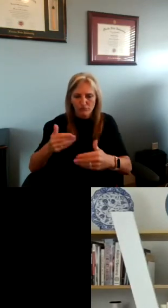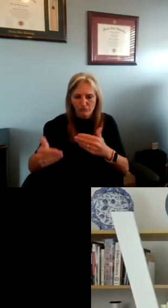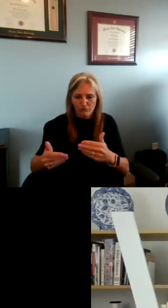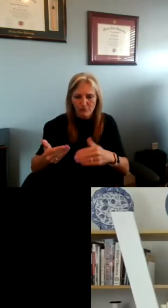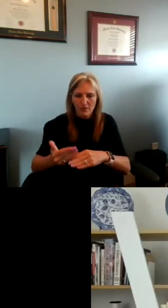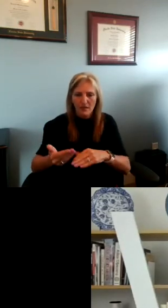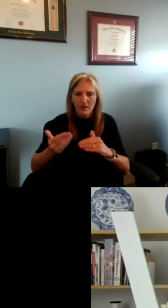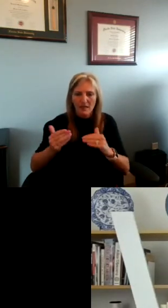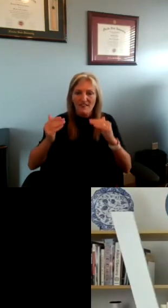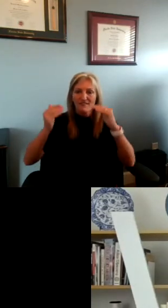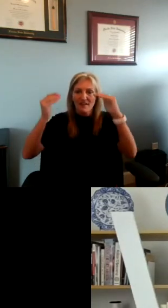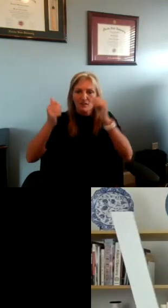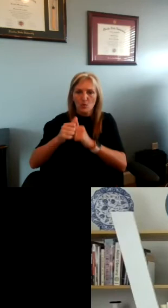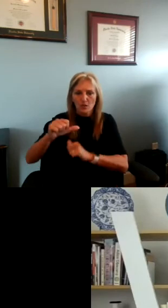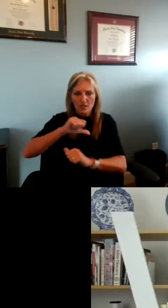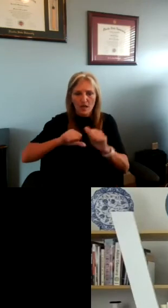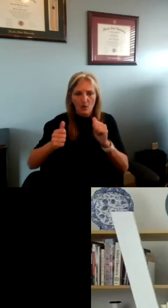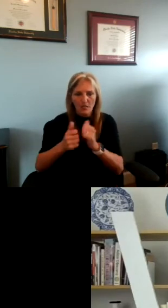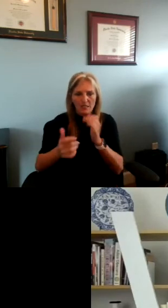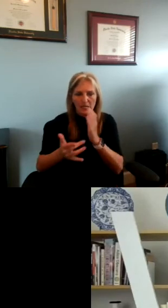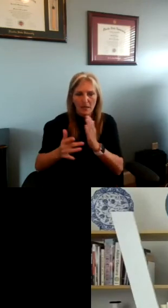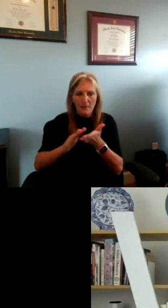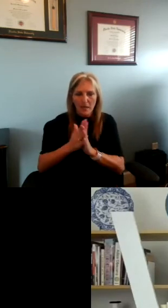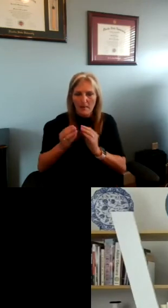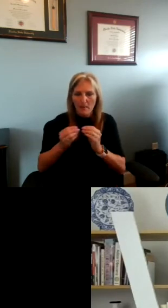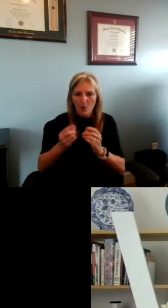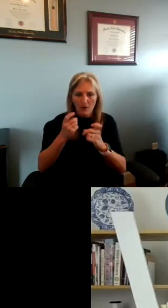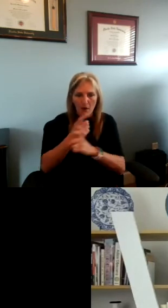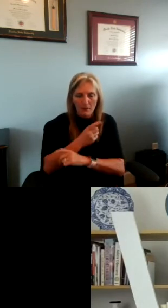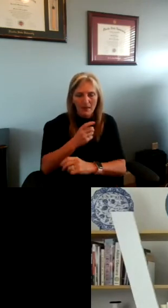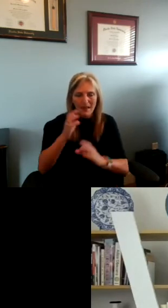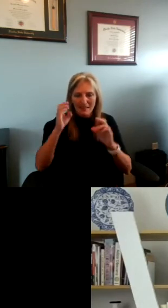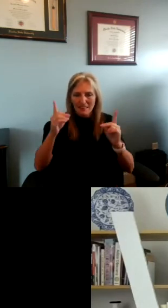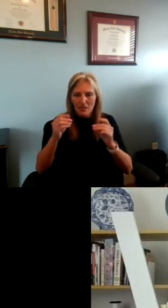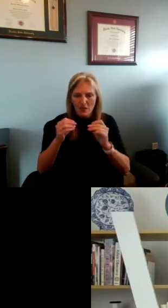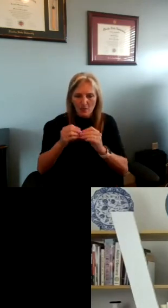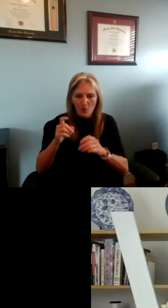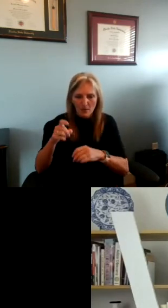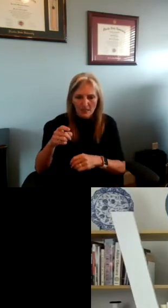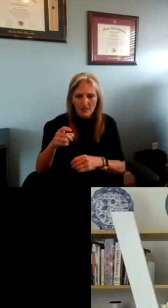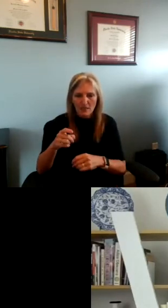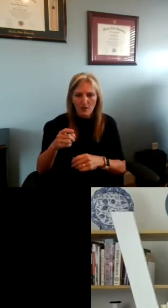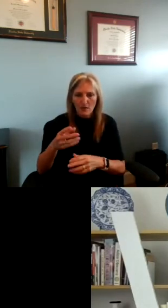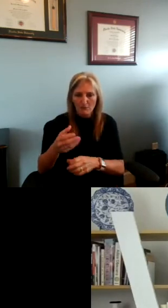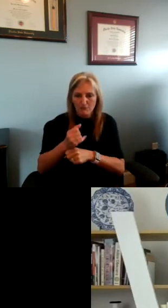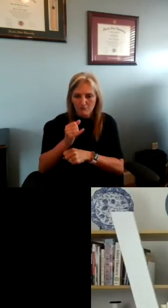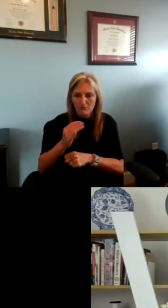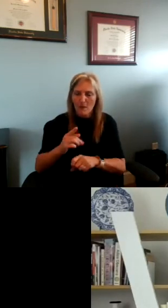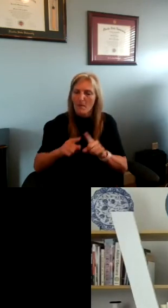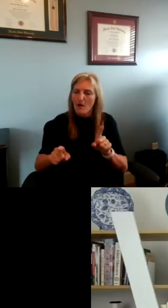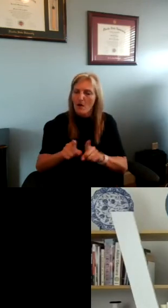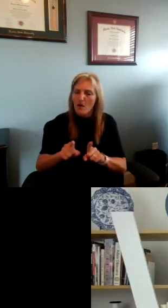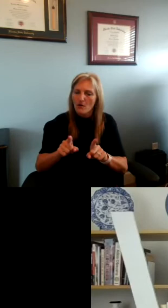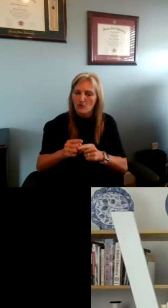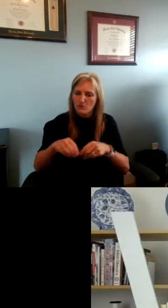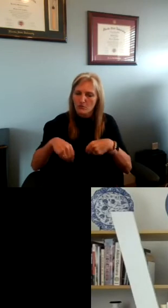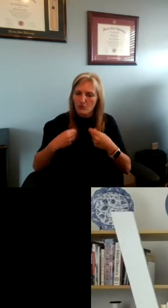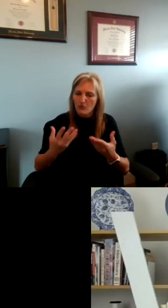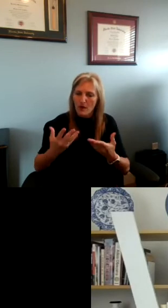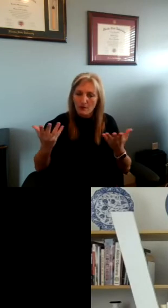technology becomes more complicated and education is more necessary to earn a living, but it also